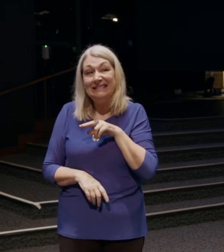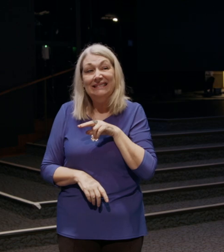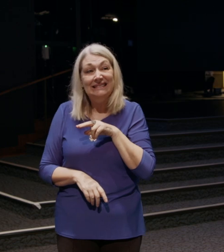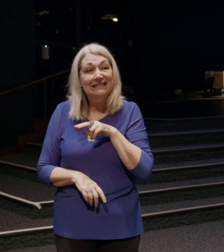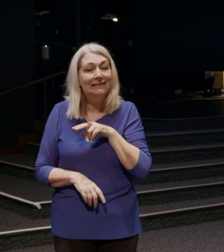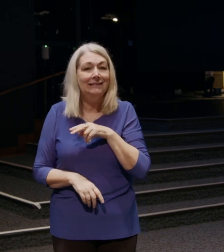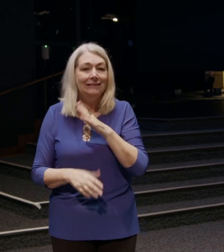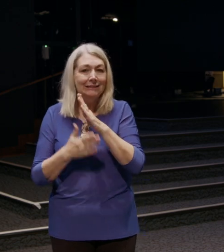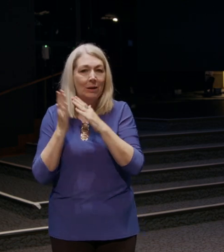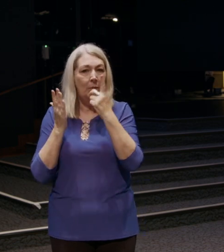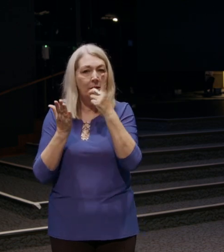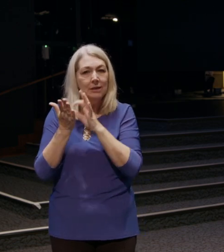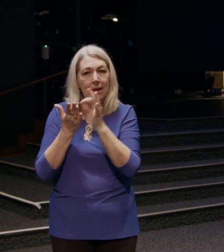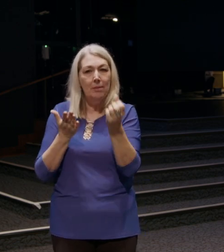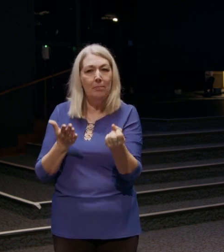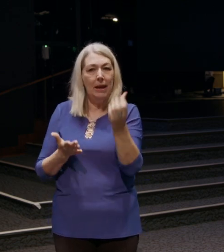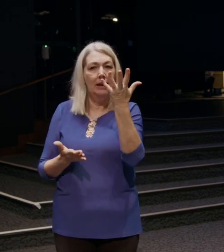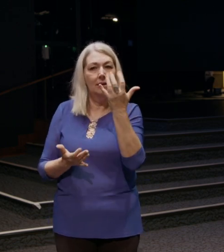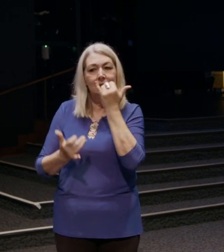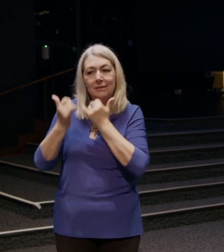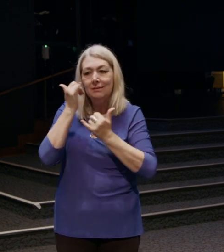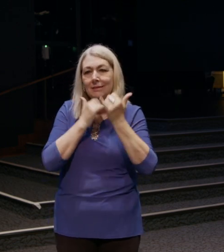Somebody's counting.